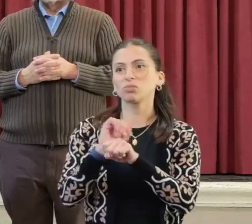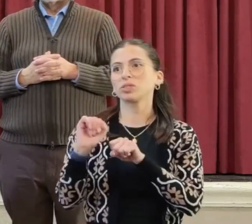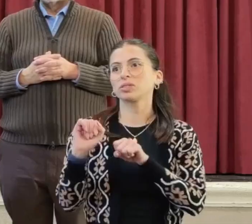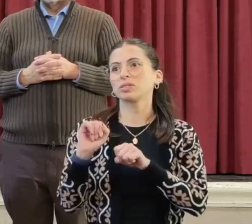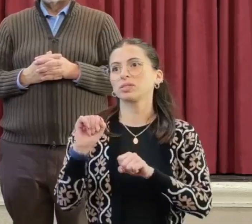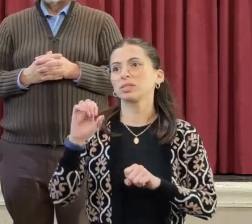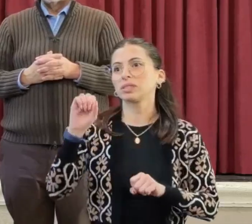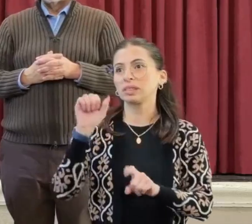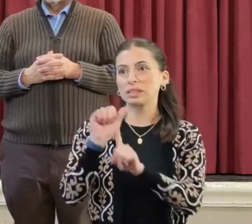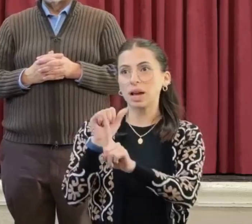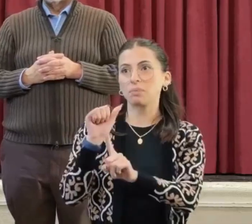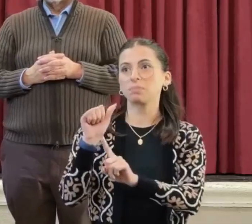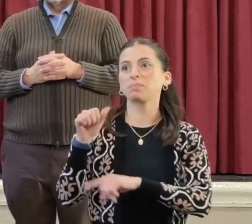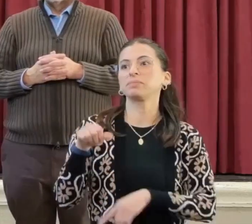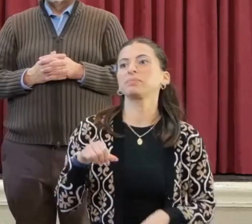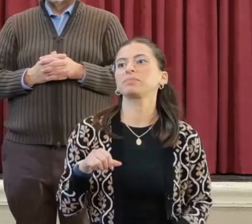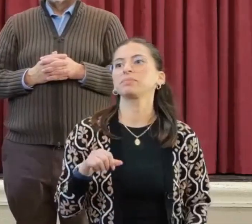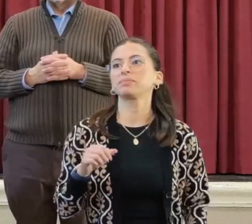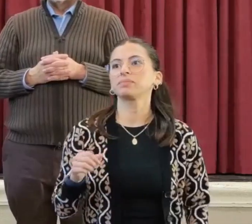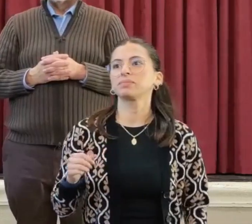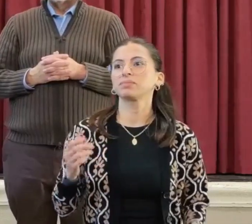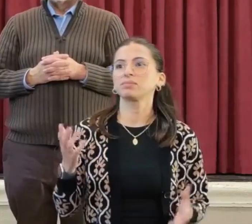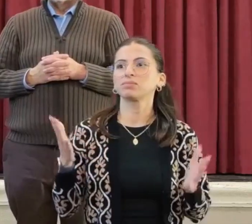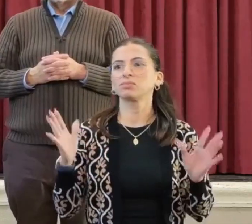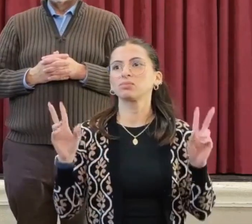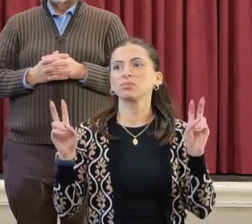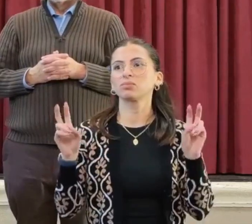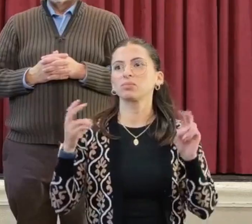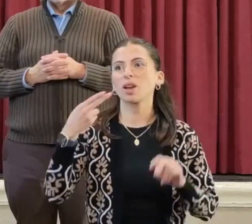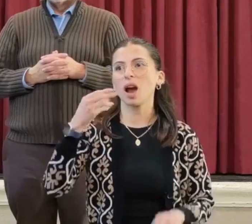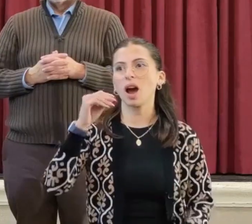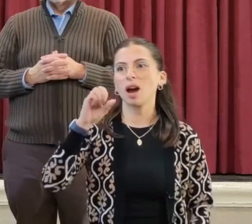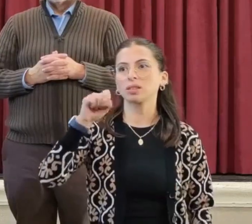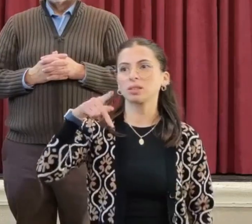So, if it is the case that it was a scam,